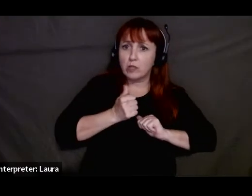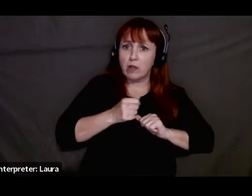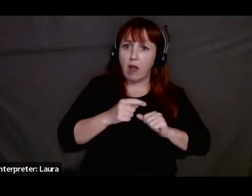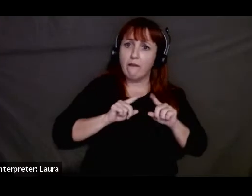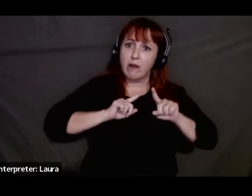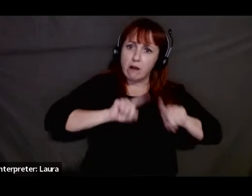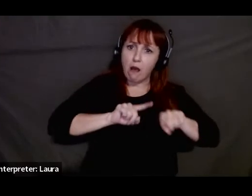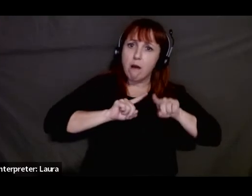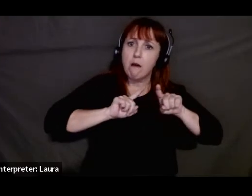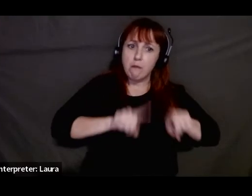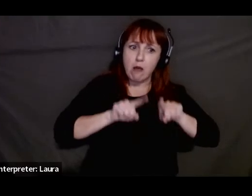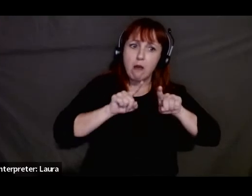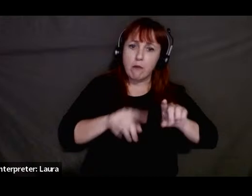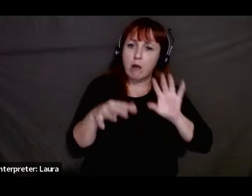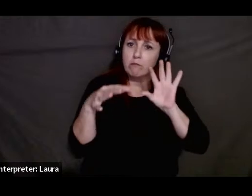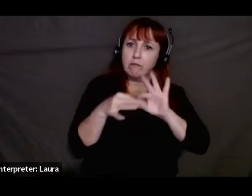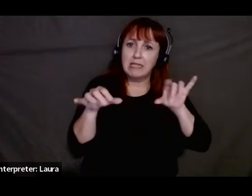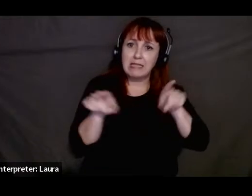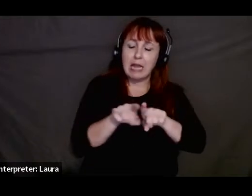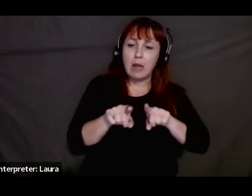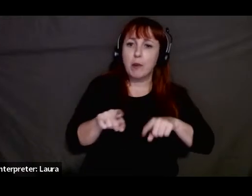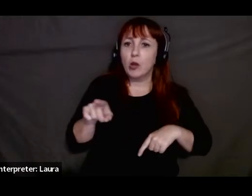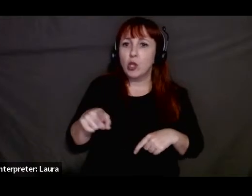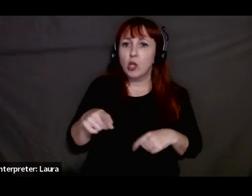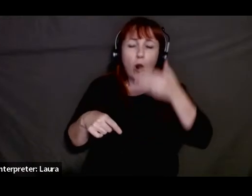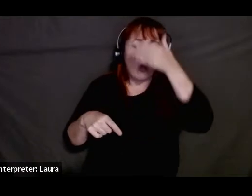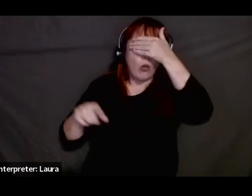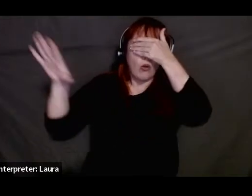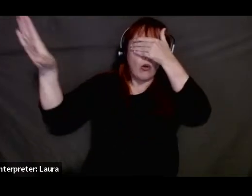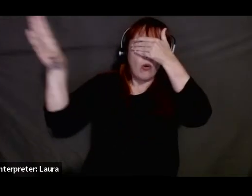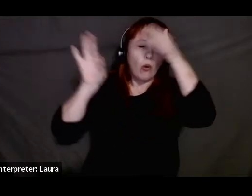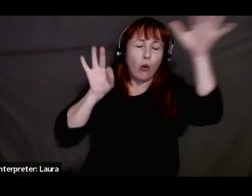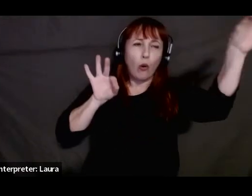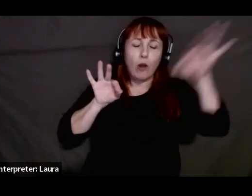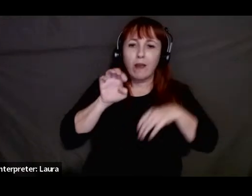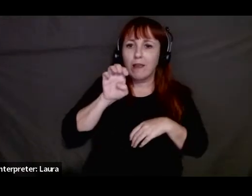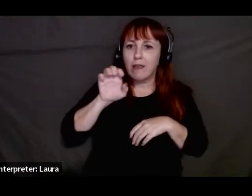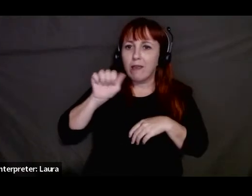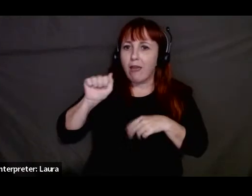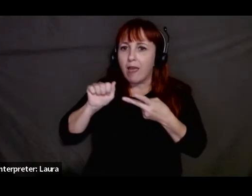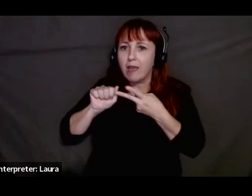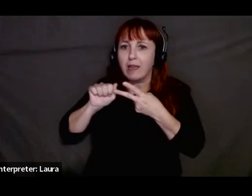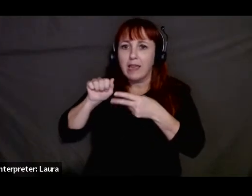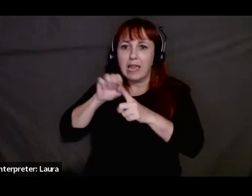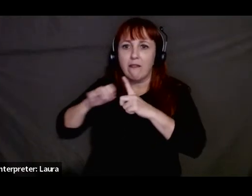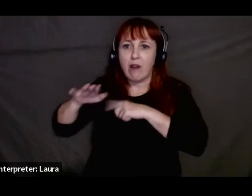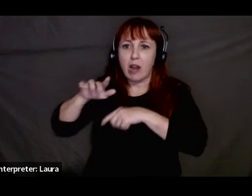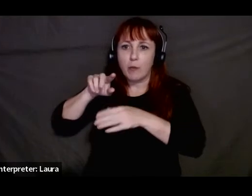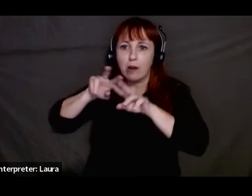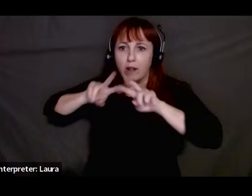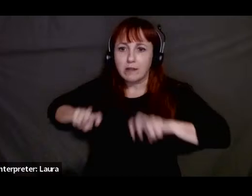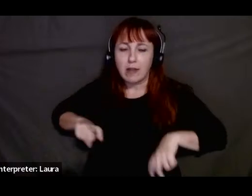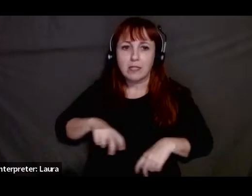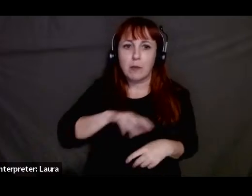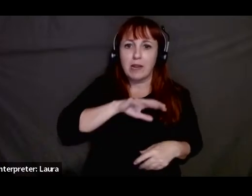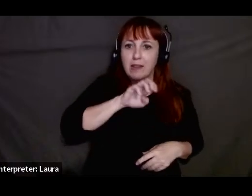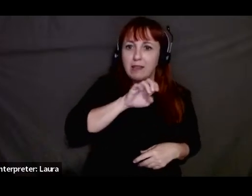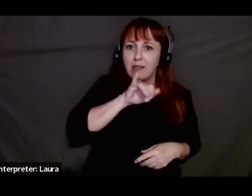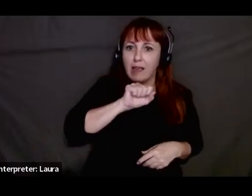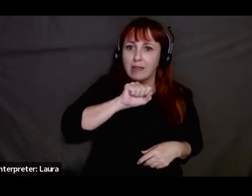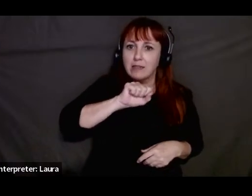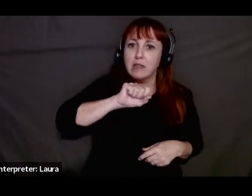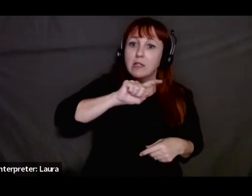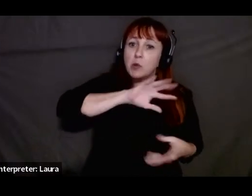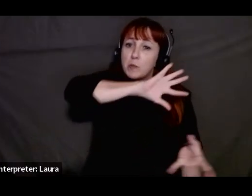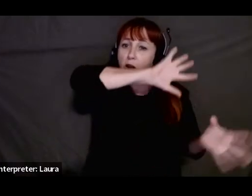projects. You're piecemealing all these little EAs and EISs. You're supposed to do a comprehensive EIS for